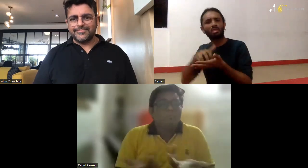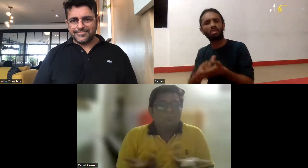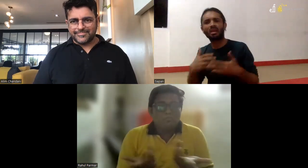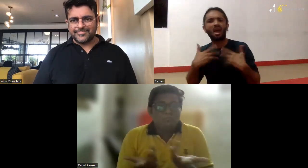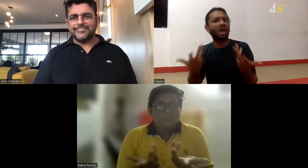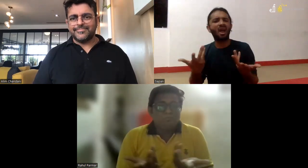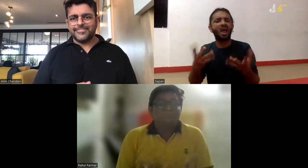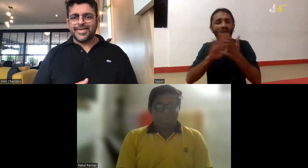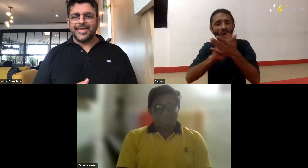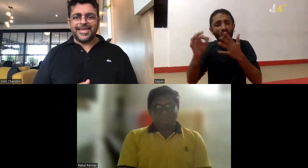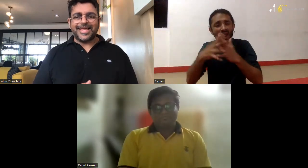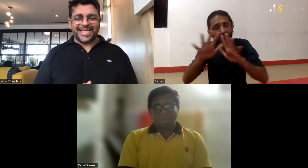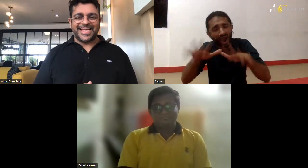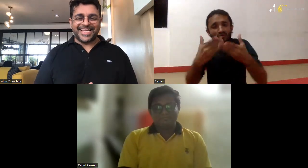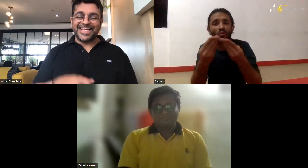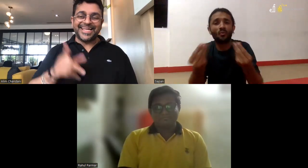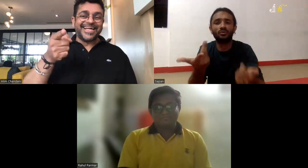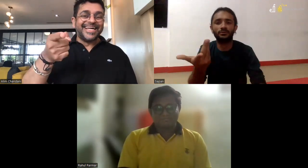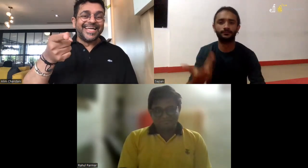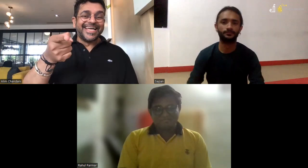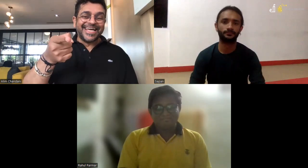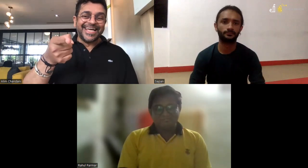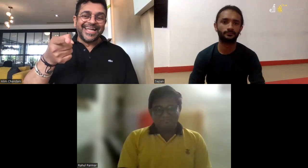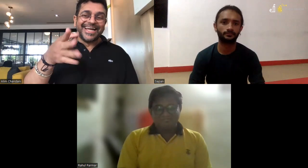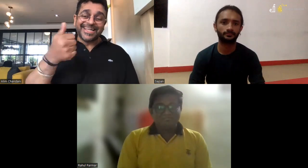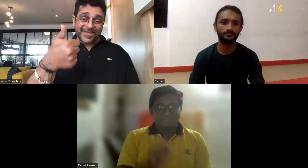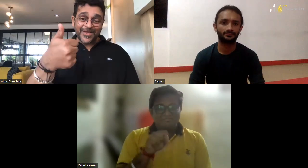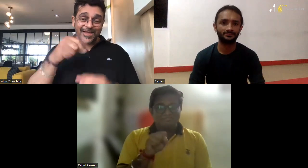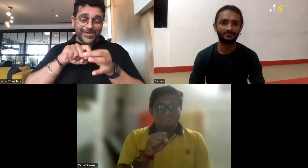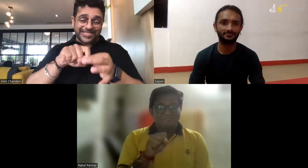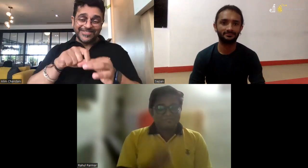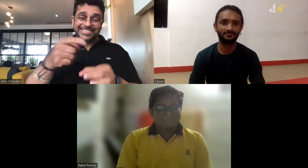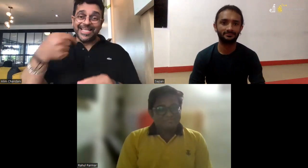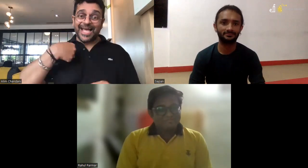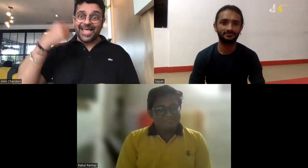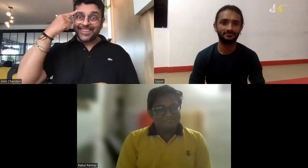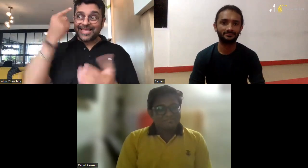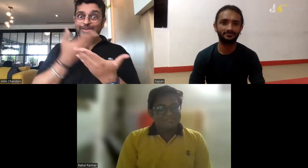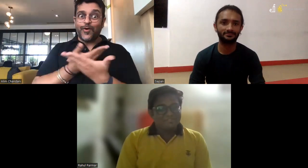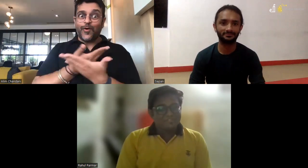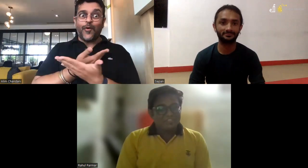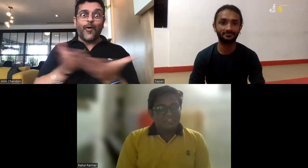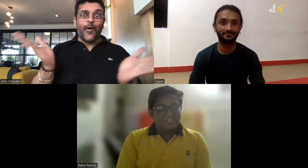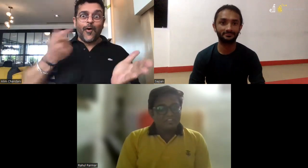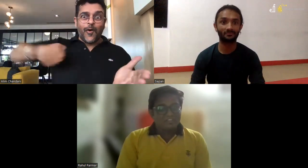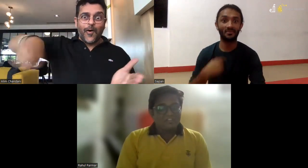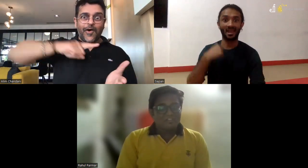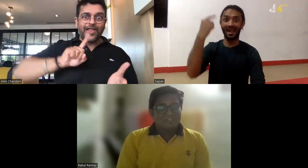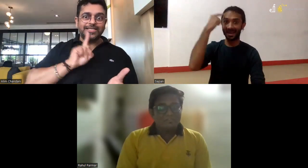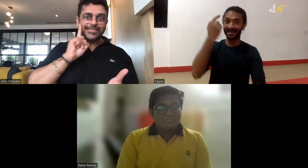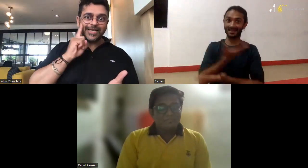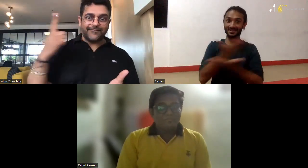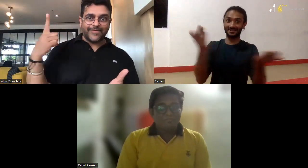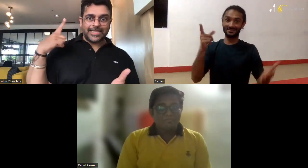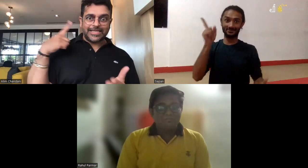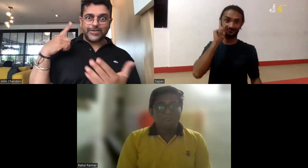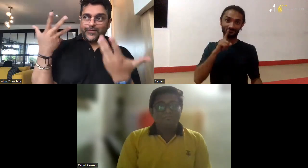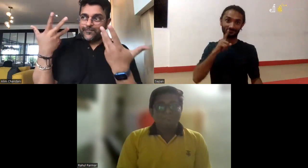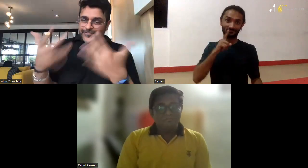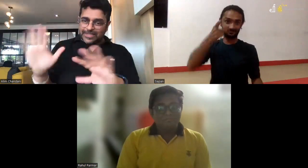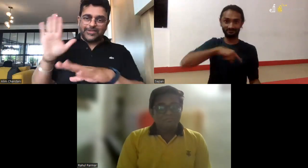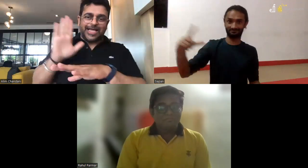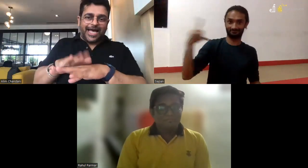It's better, you need to balance and you need to adjust the things and involve in other things as well and try